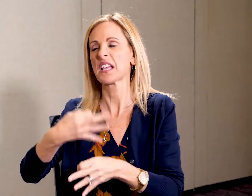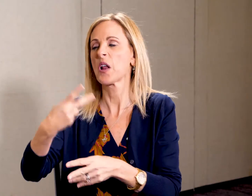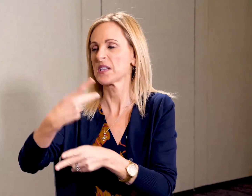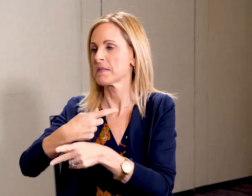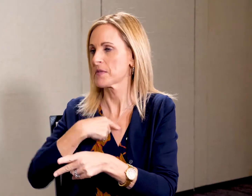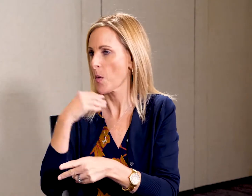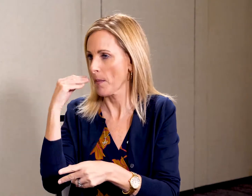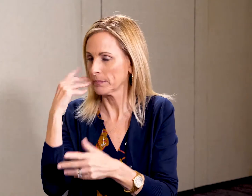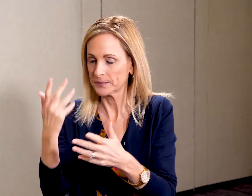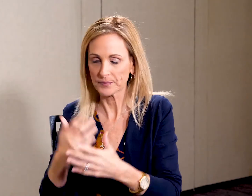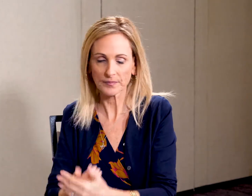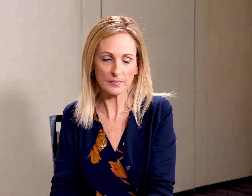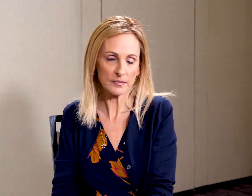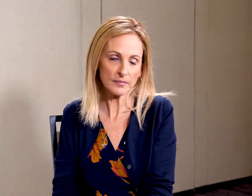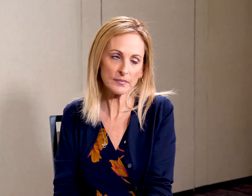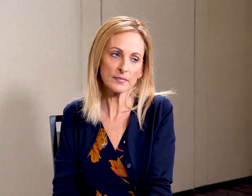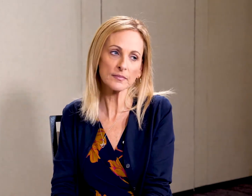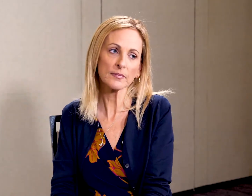for the deaf, but they decided to keep me at home.